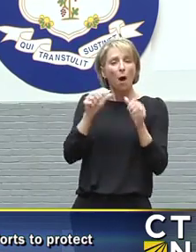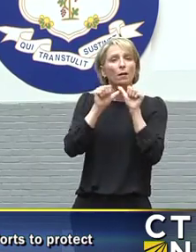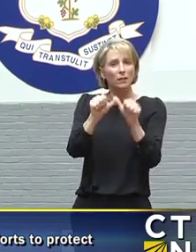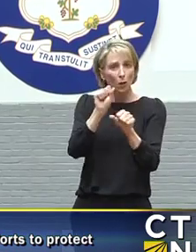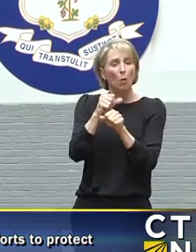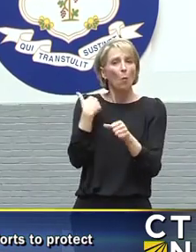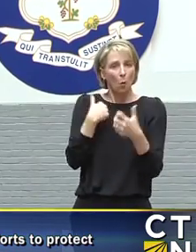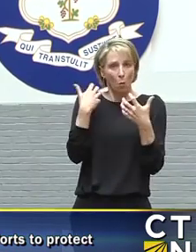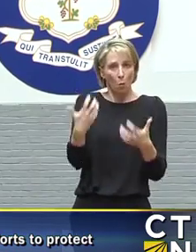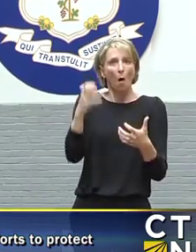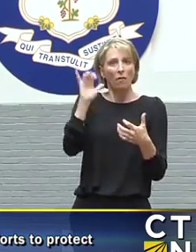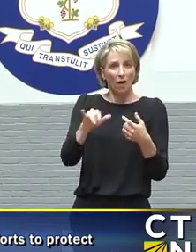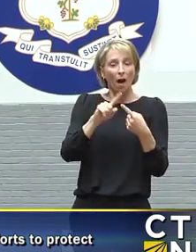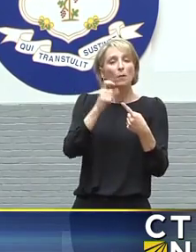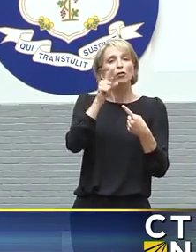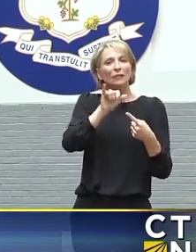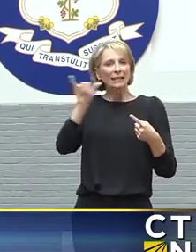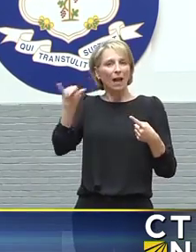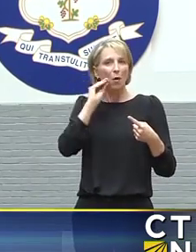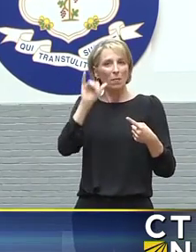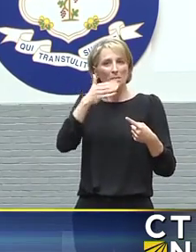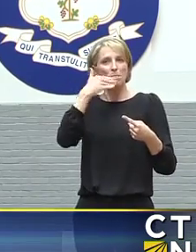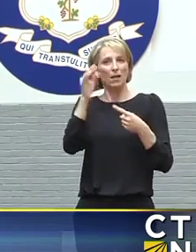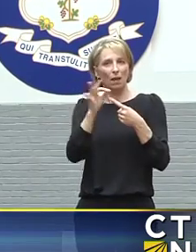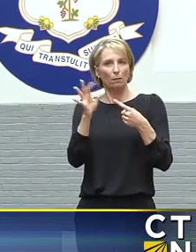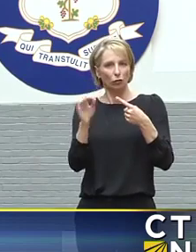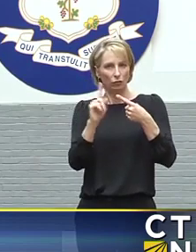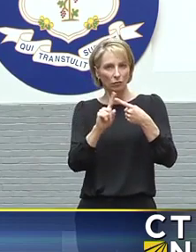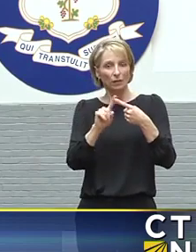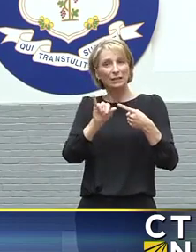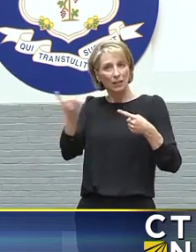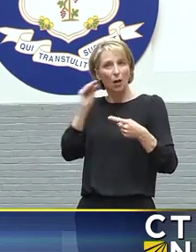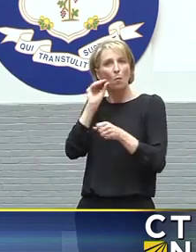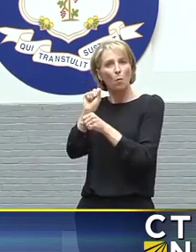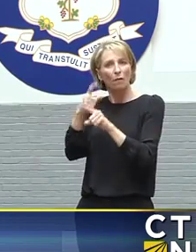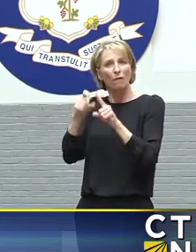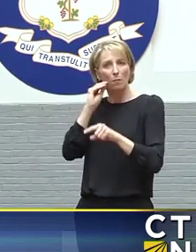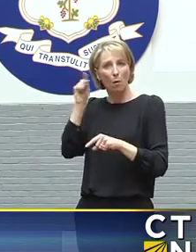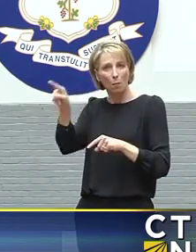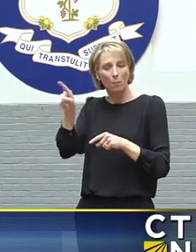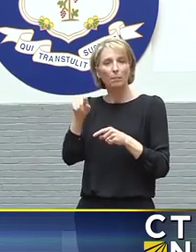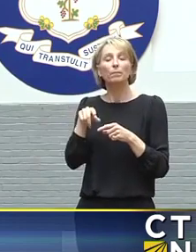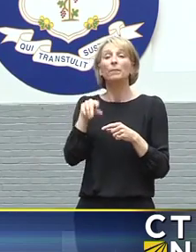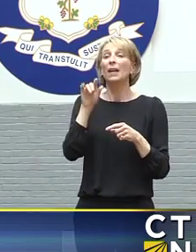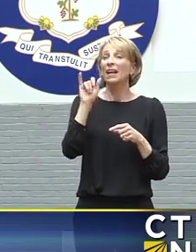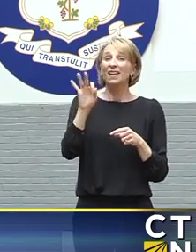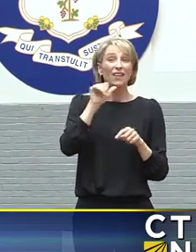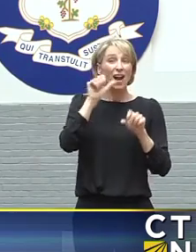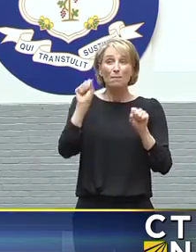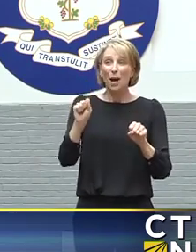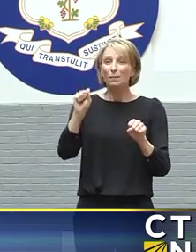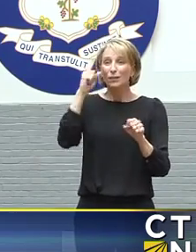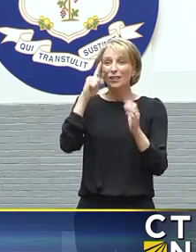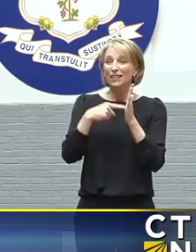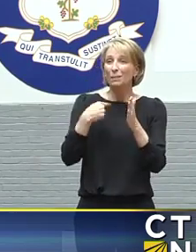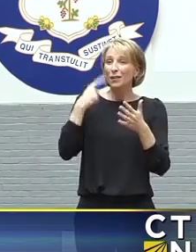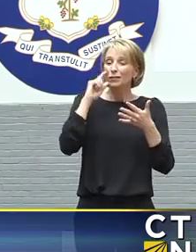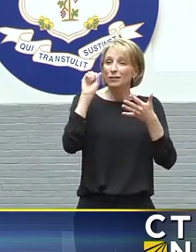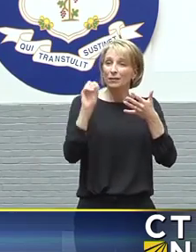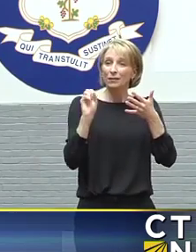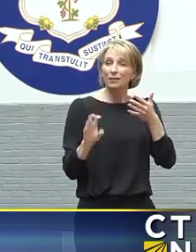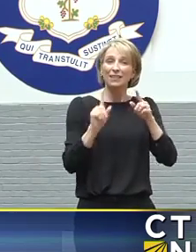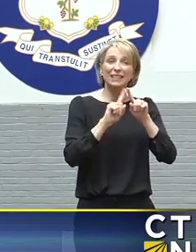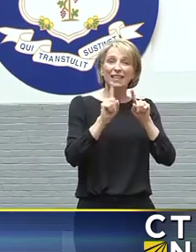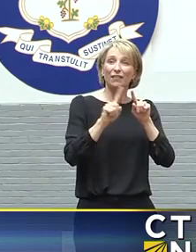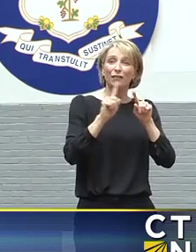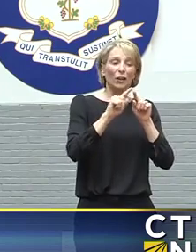That's option one. Where that's not possible, and that's not possible in all those industries I just described, it's not possible in a number of our state